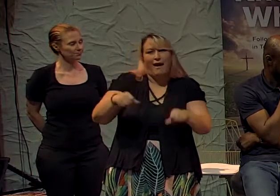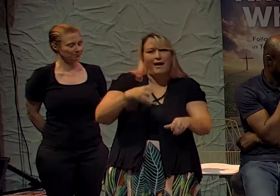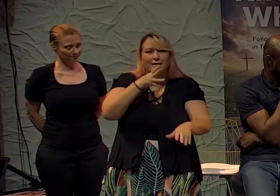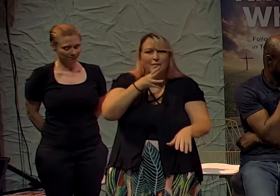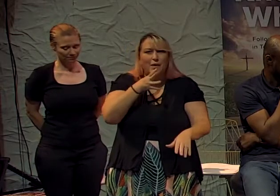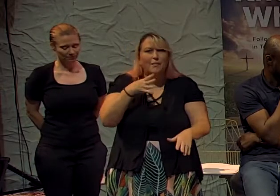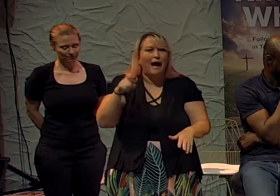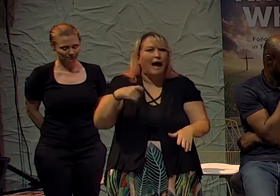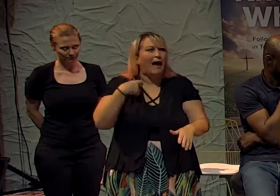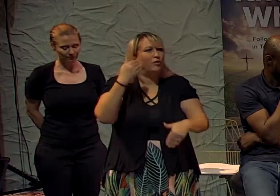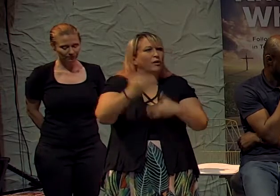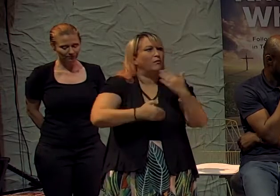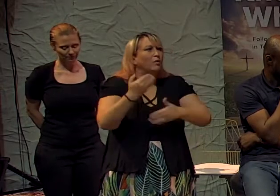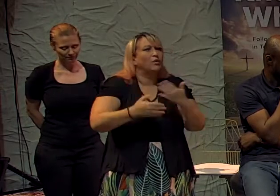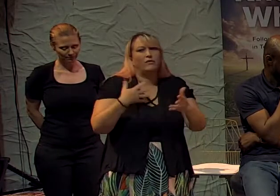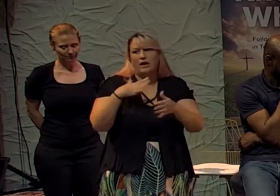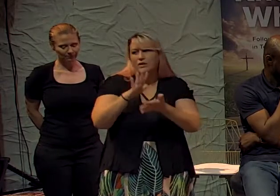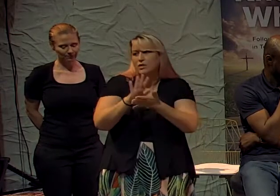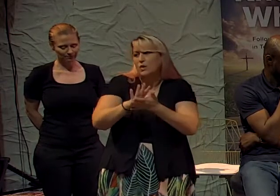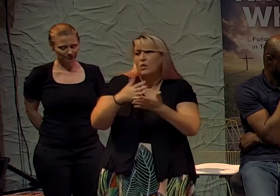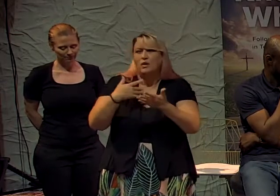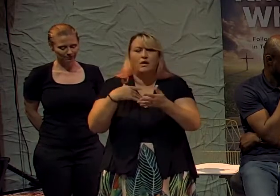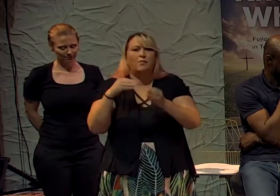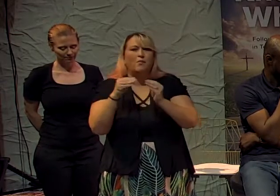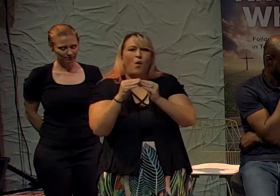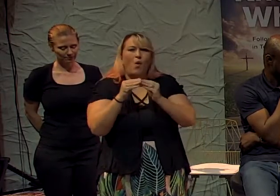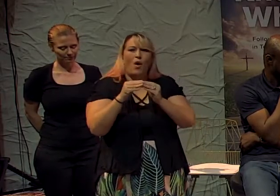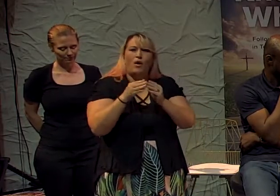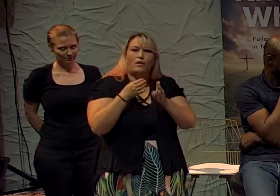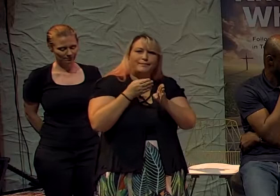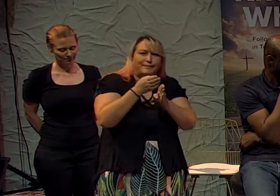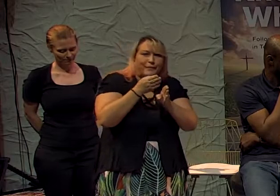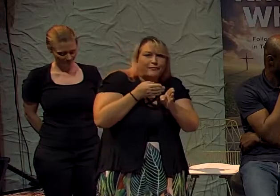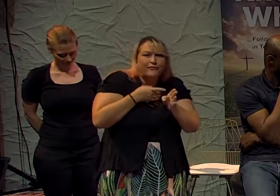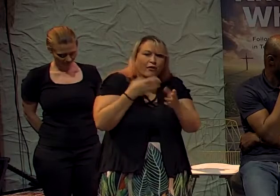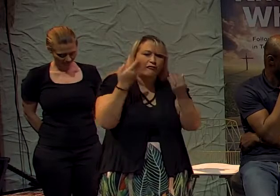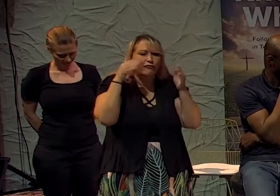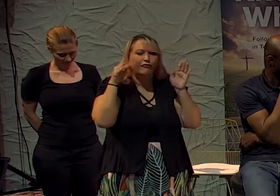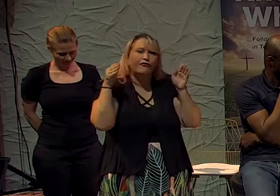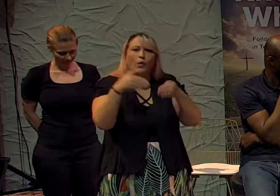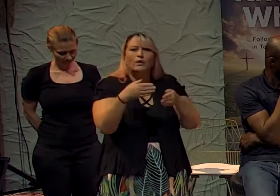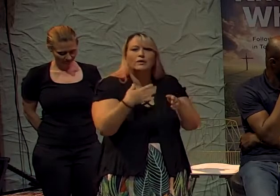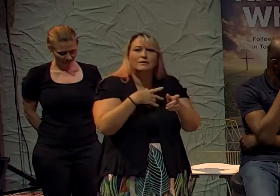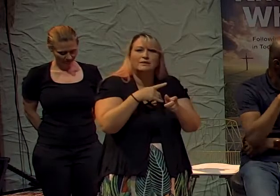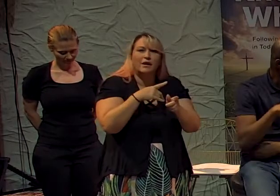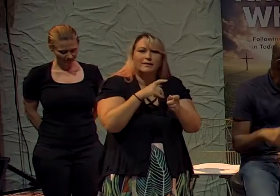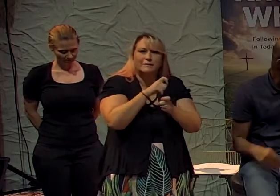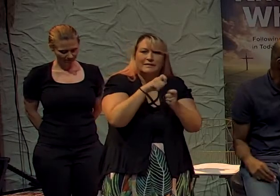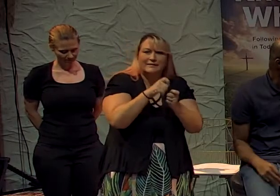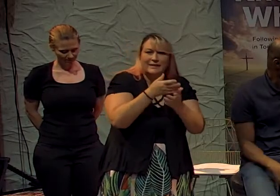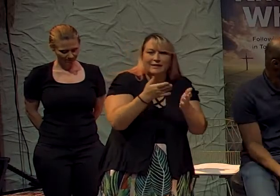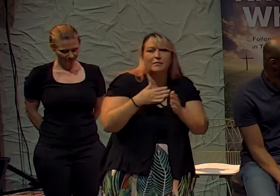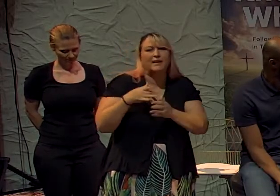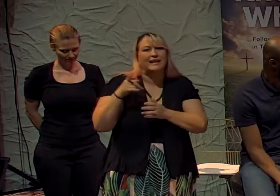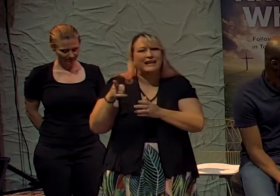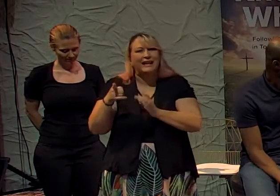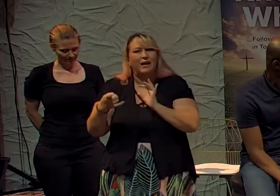to keep him moving in school and more practical. And he was more connected to them in that way.